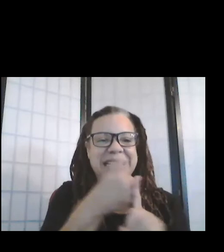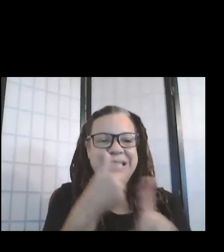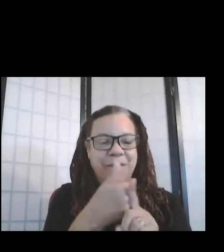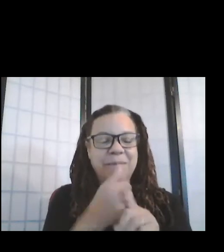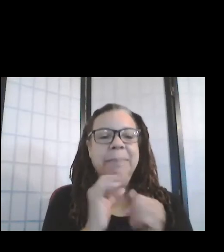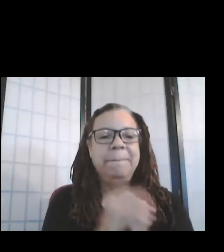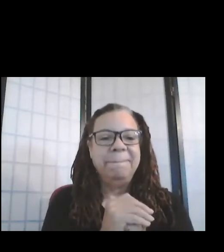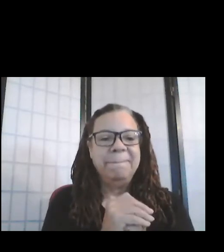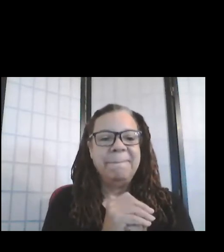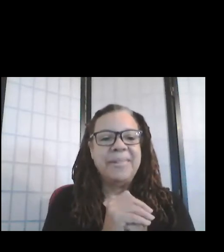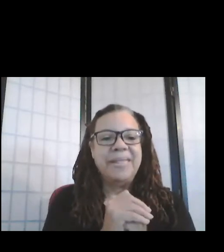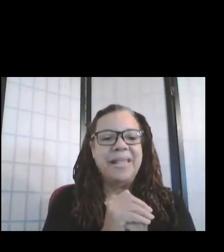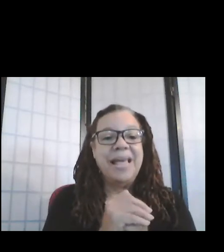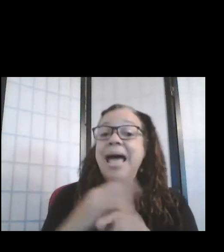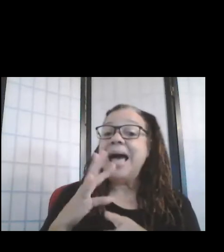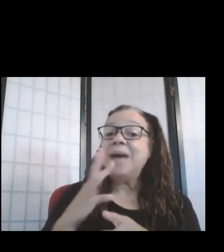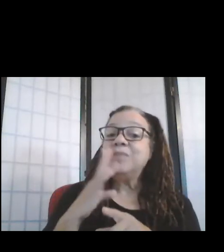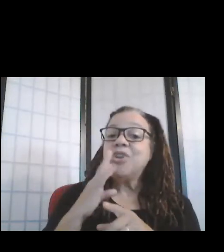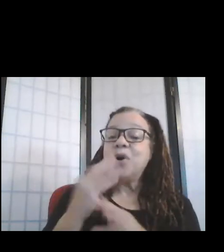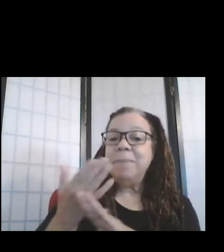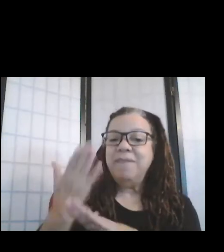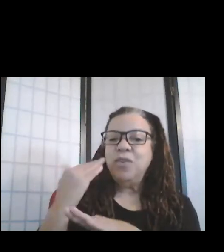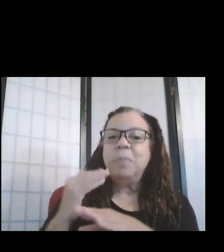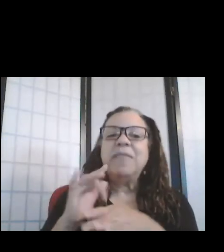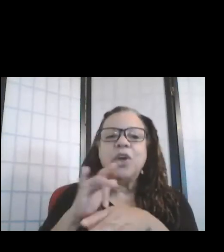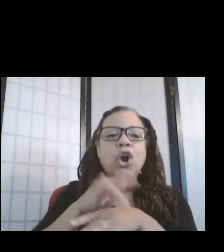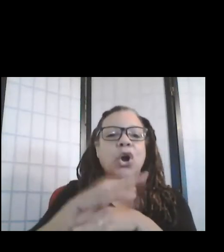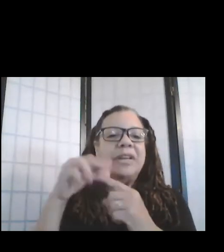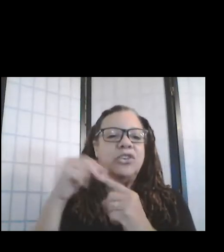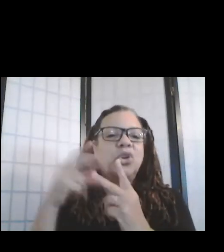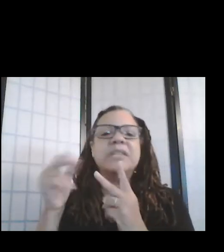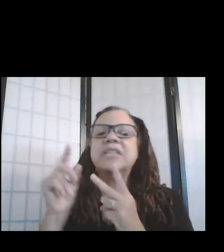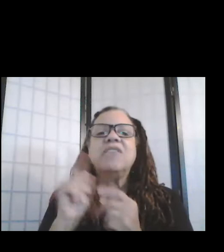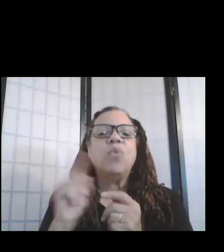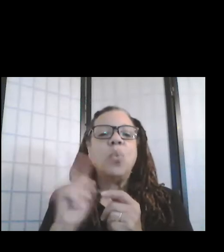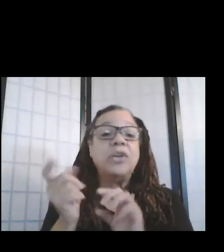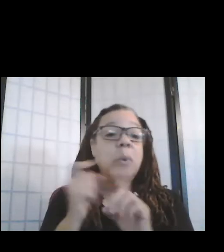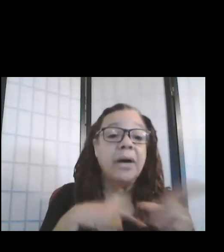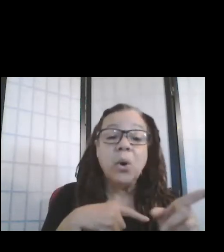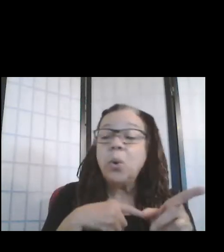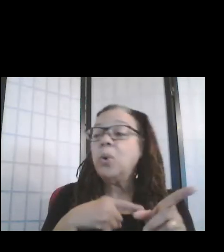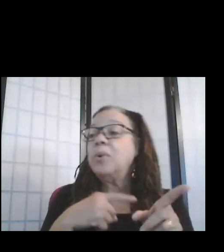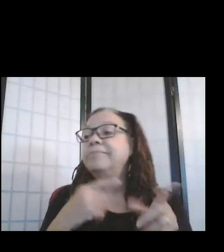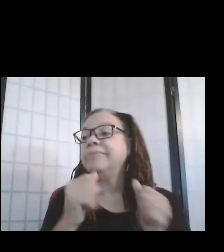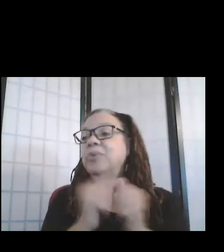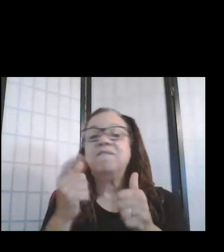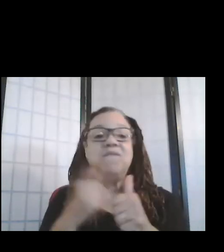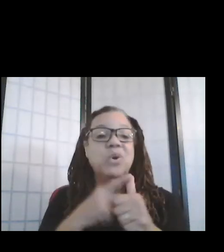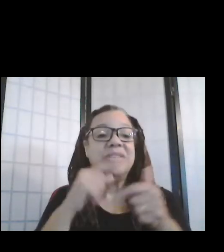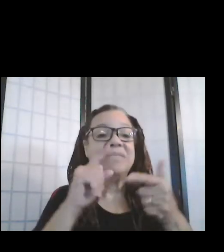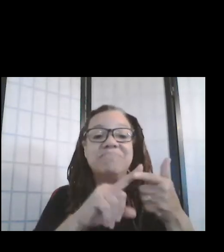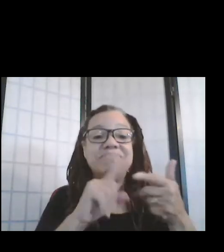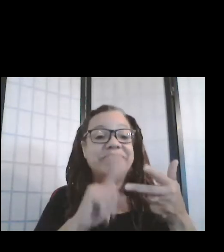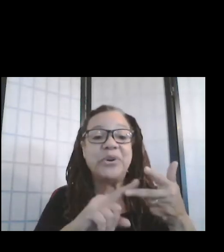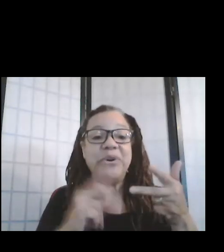When I was talking earlier about those early choices of where do I go? Do I go with a first person or go with a third